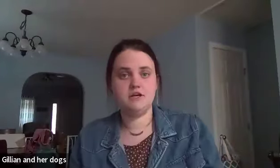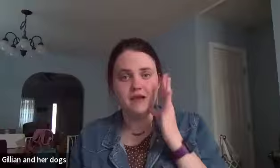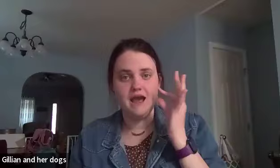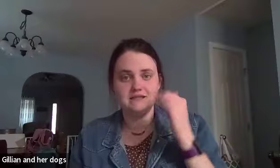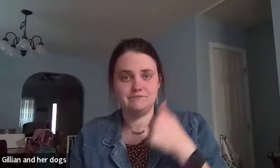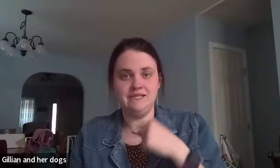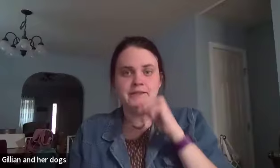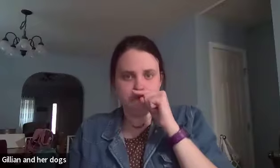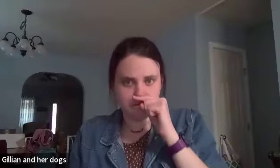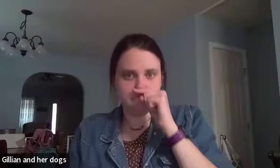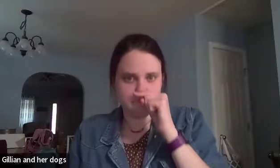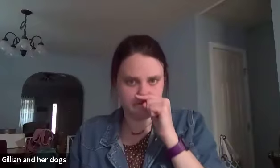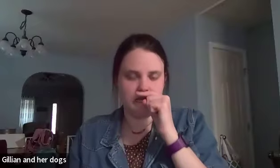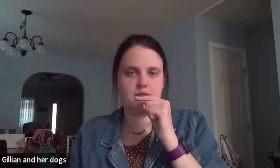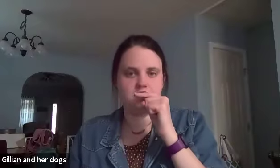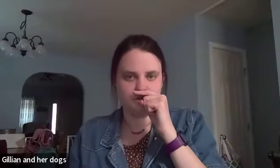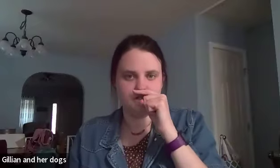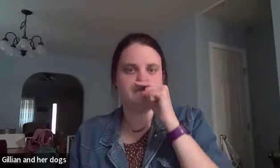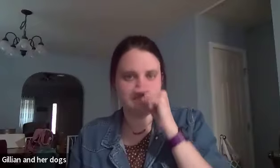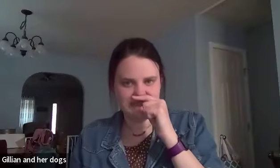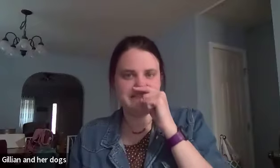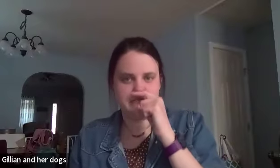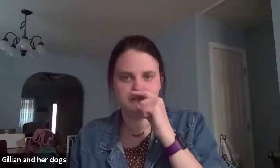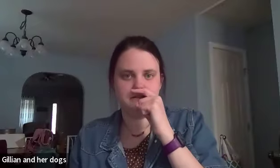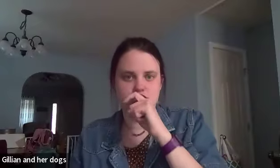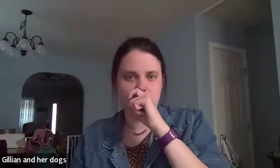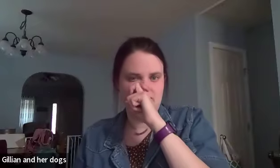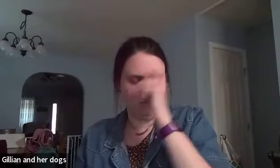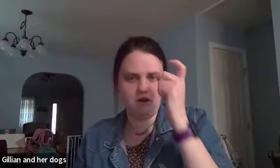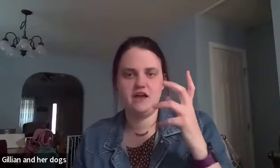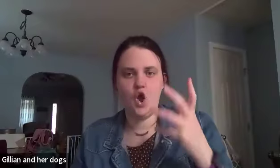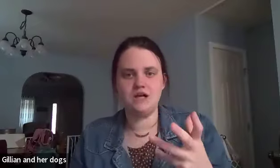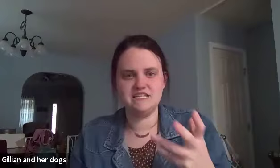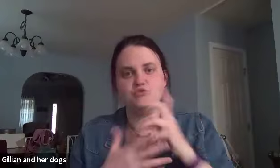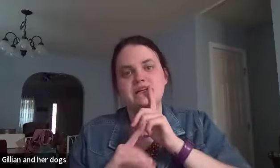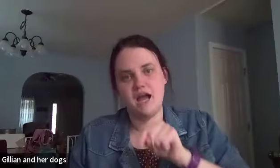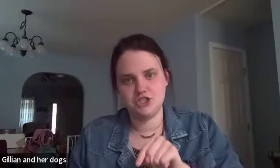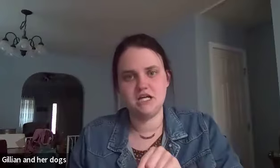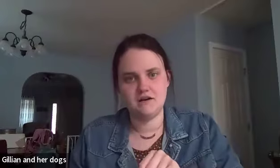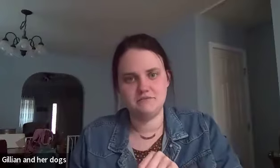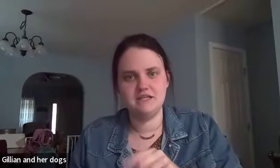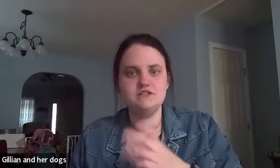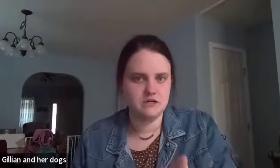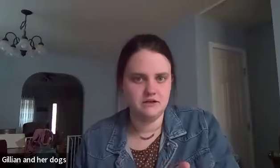go cats, me, like I'd make the motion of like sneezing to show like, okay, that causes a reaction out of me, sort of